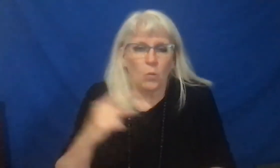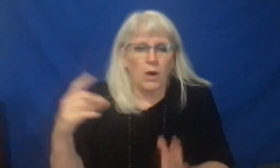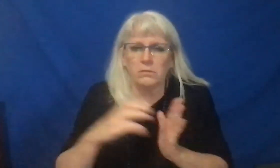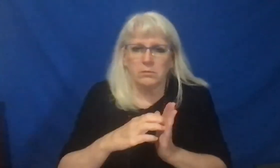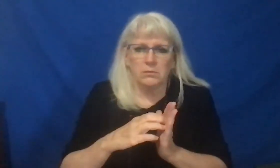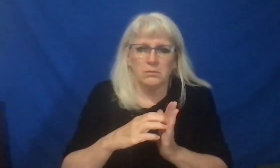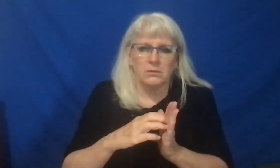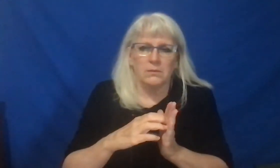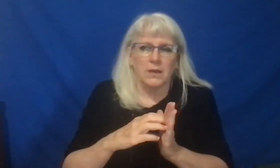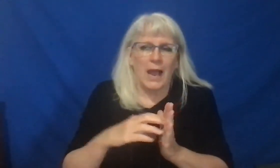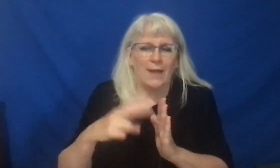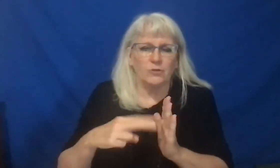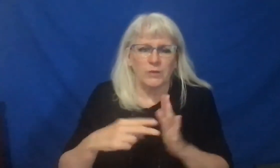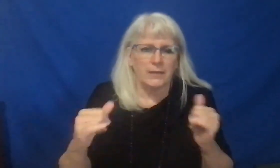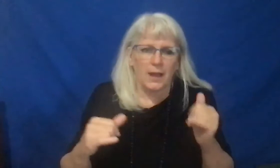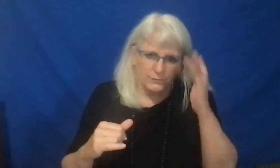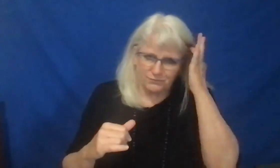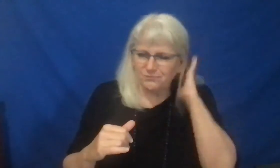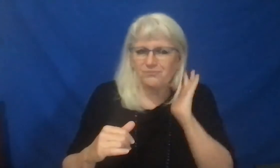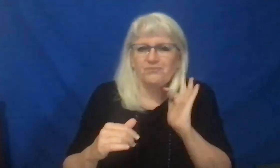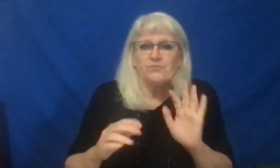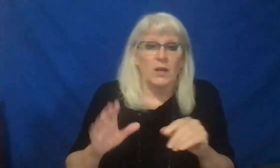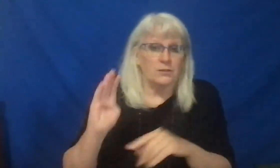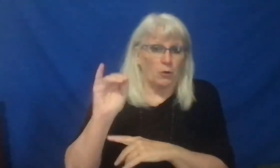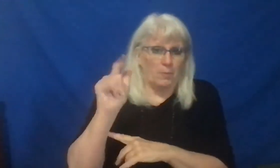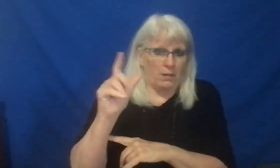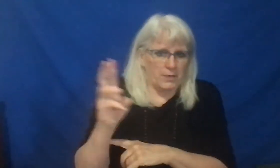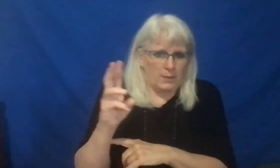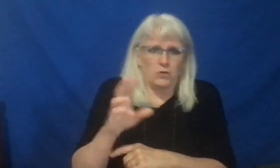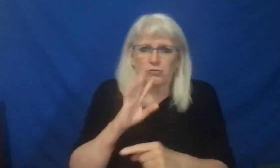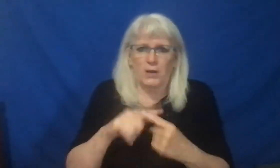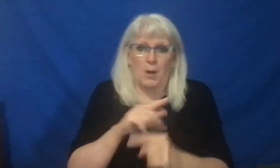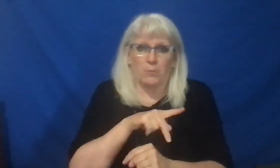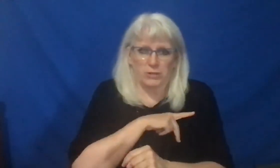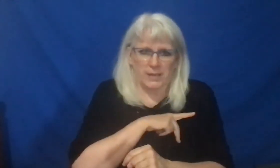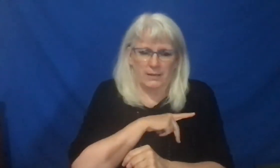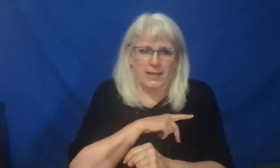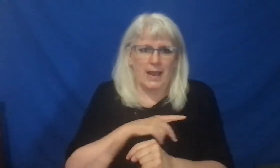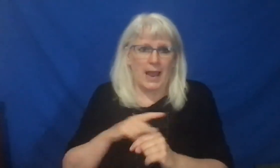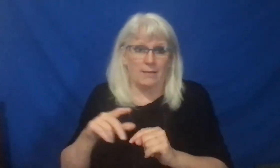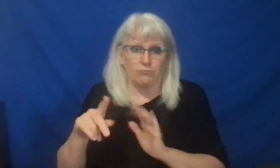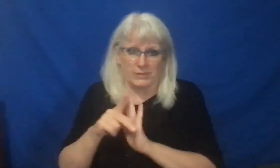promise. So Bill's talking about personality in the framework of principles, okay? And